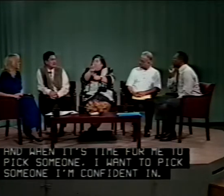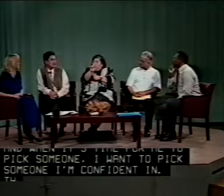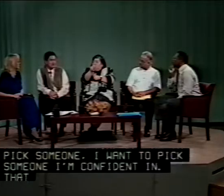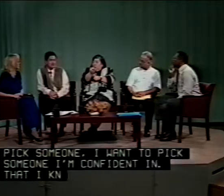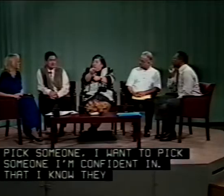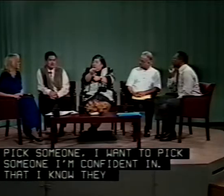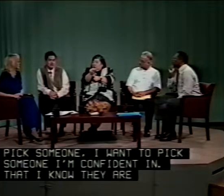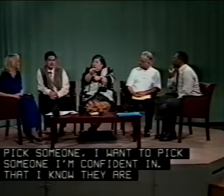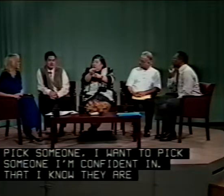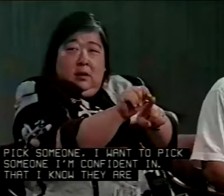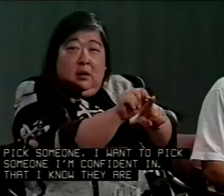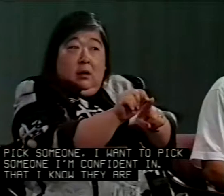that I have complete trust in.